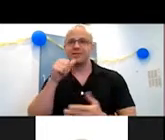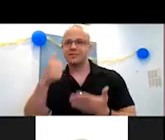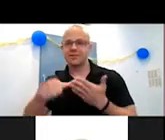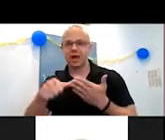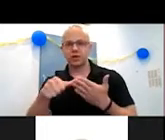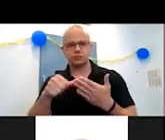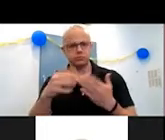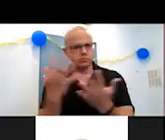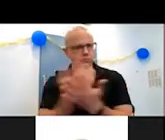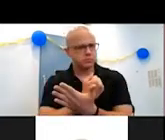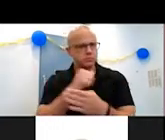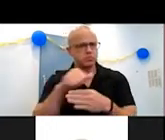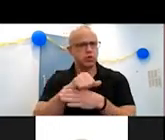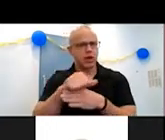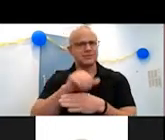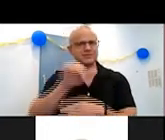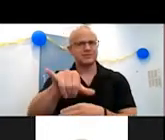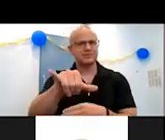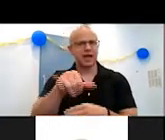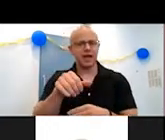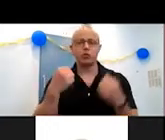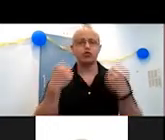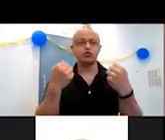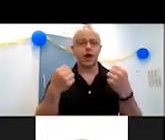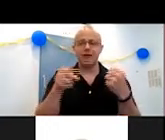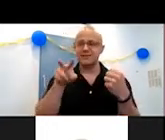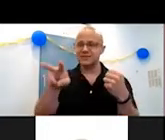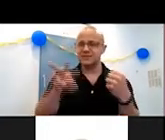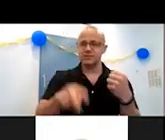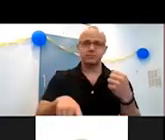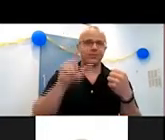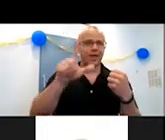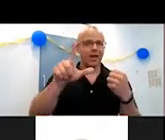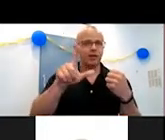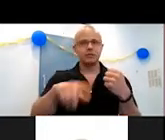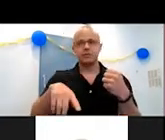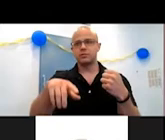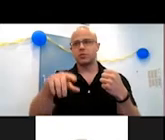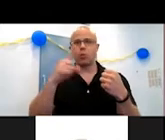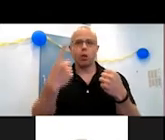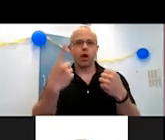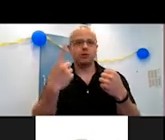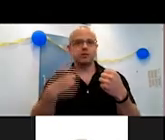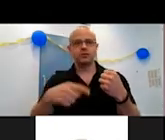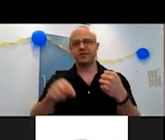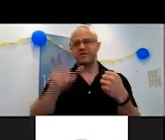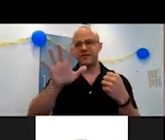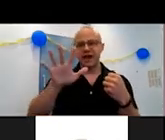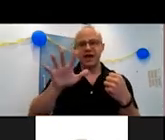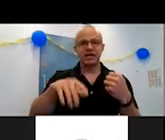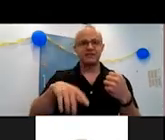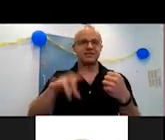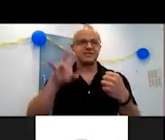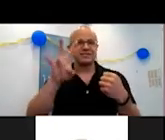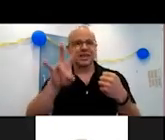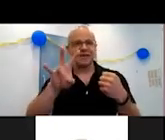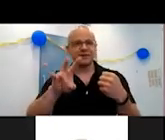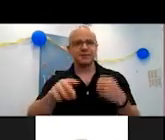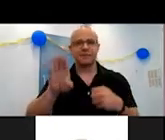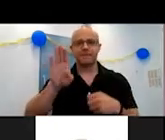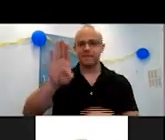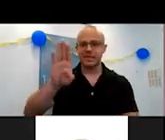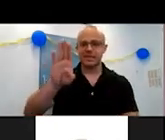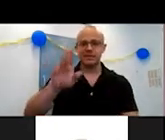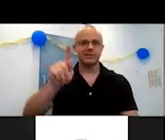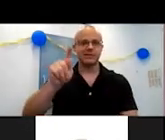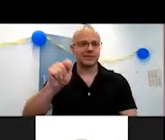plate has numbers and letters, go ahead and use that opportunity to practice the manual alphabet and the letters in sign